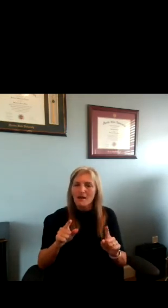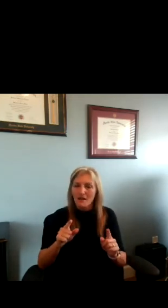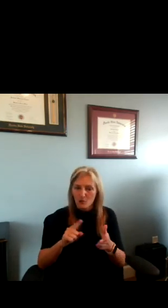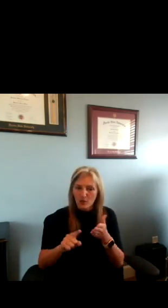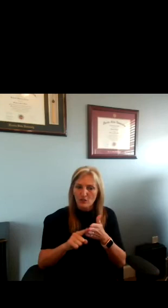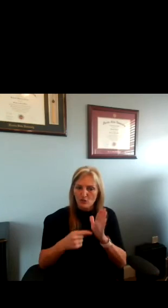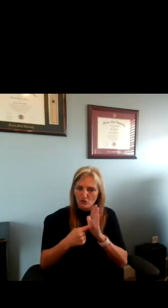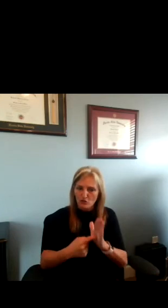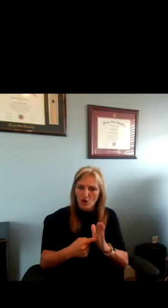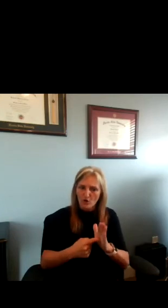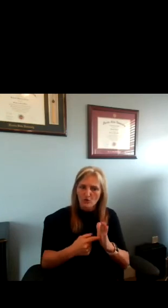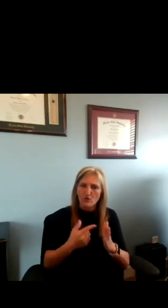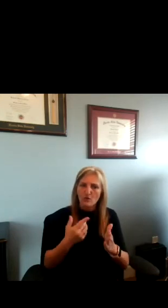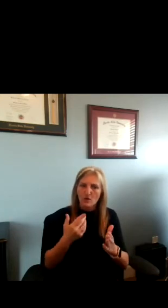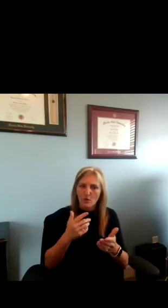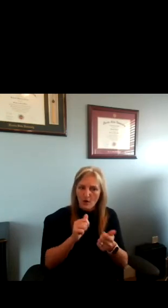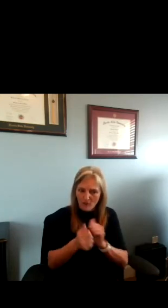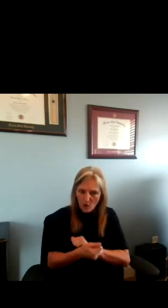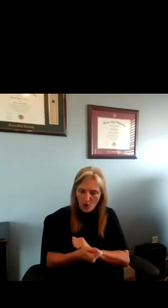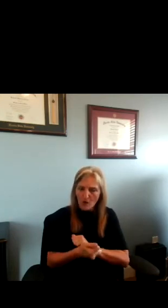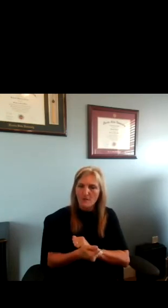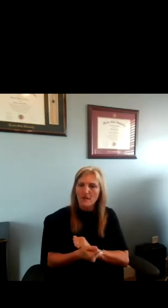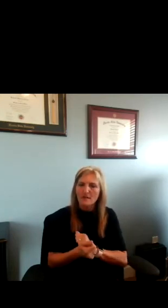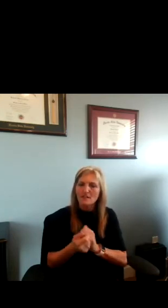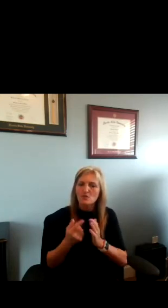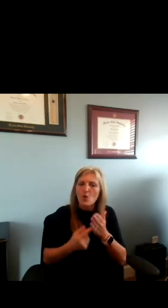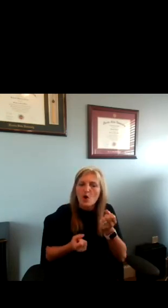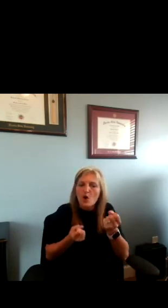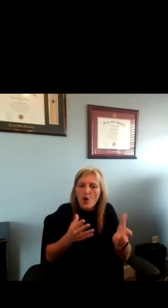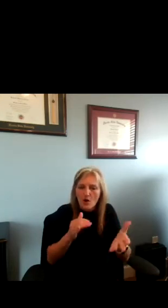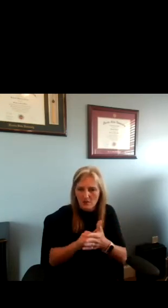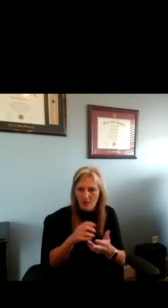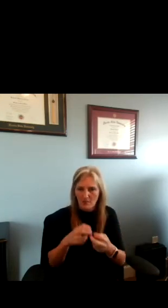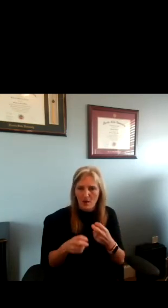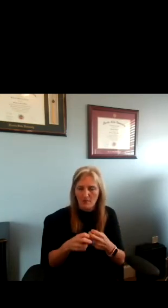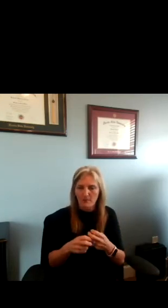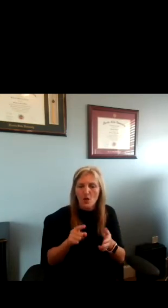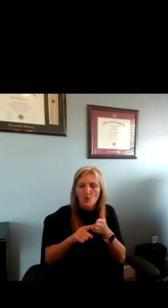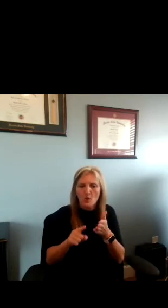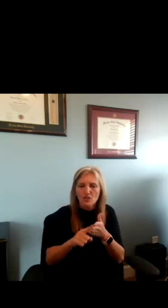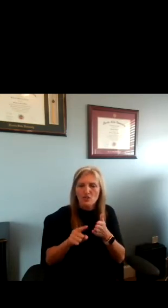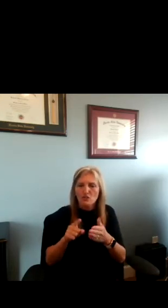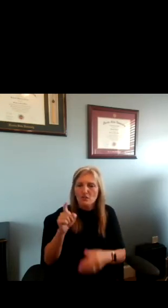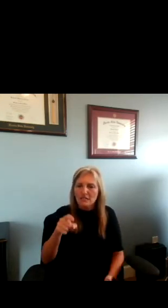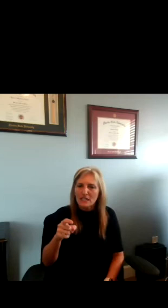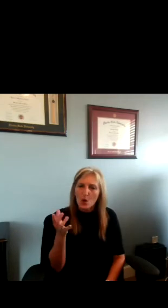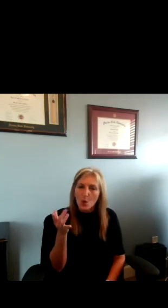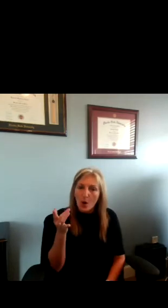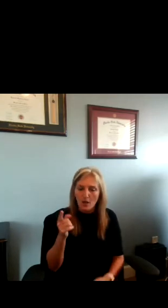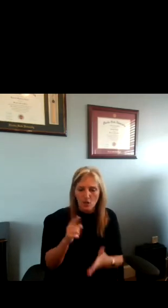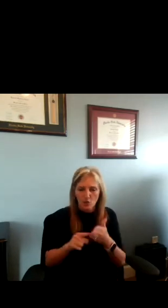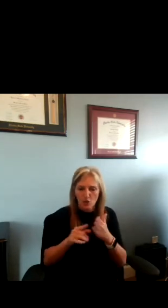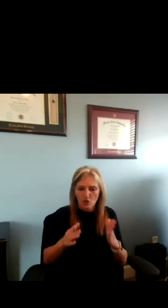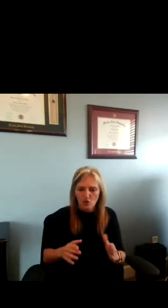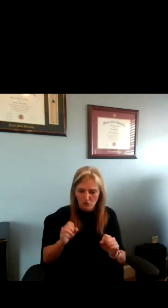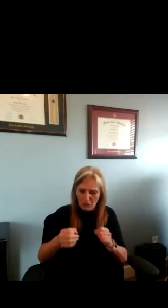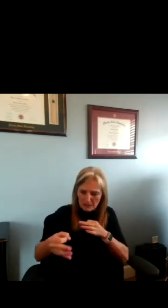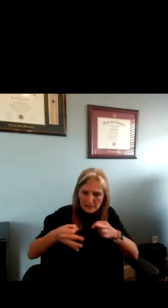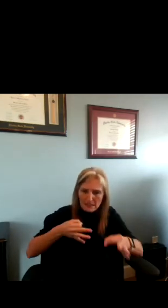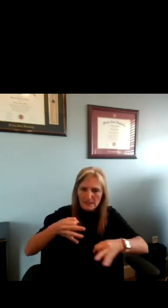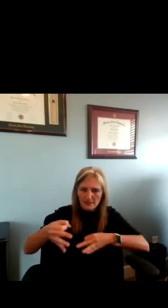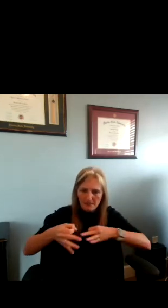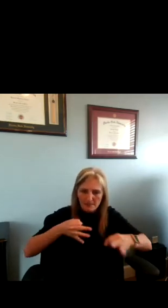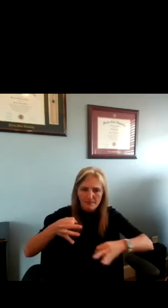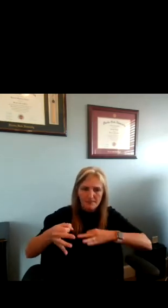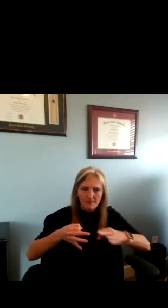at the root of that problem. Researchers are needed because researchers can explain to those who report